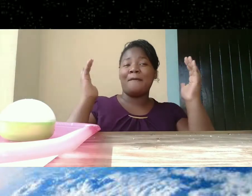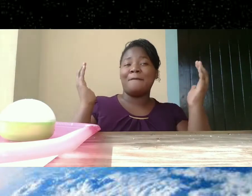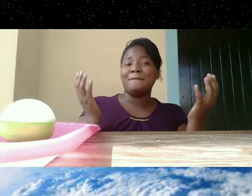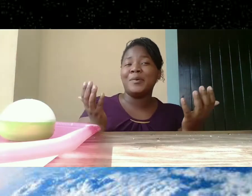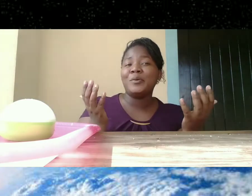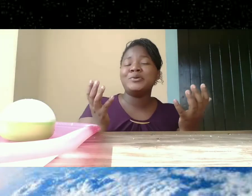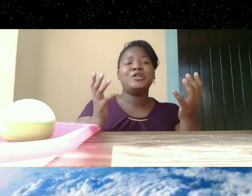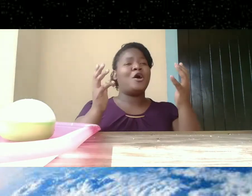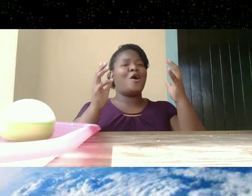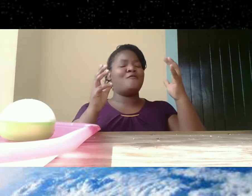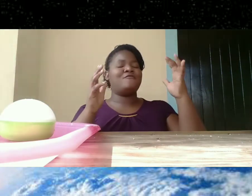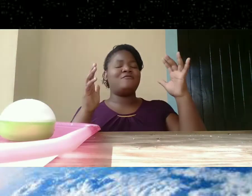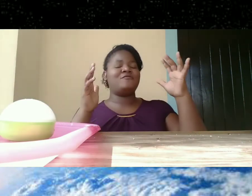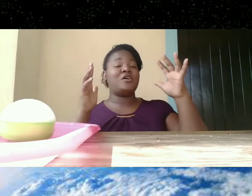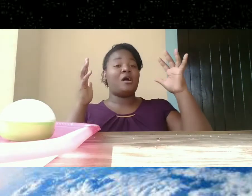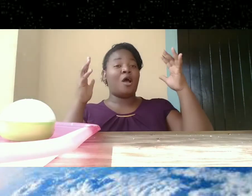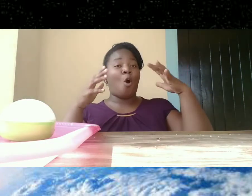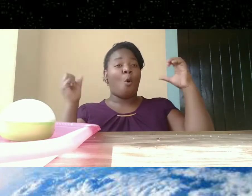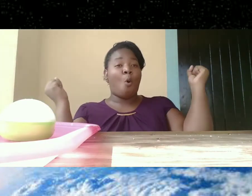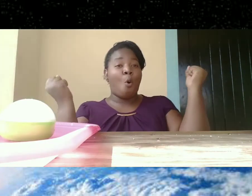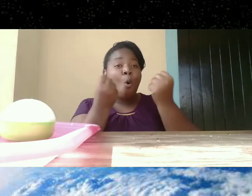with the amount of